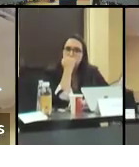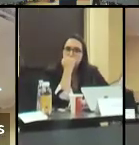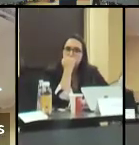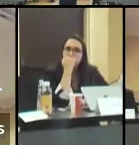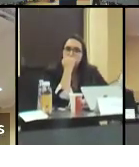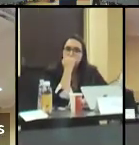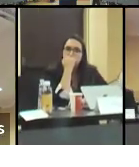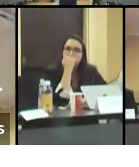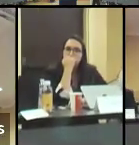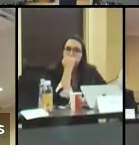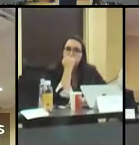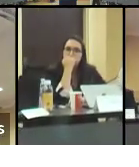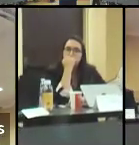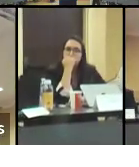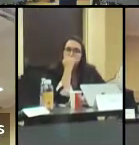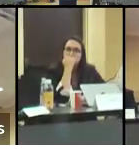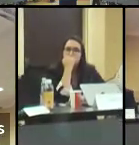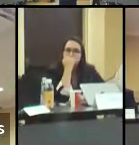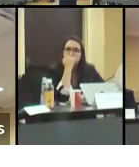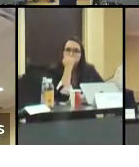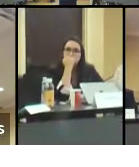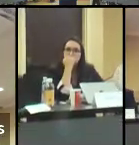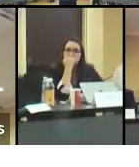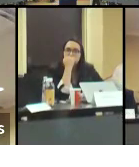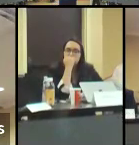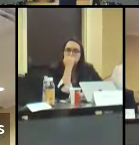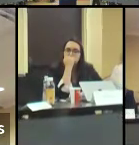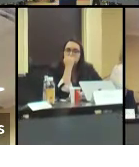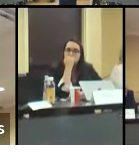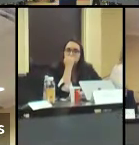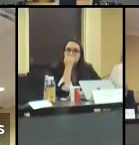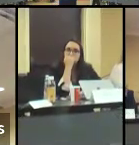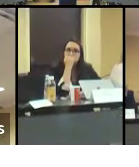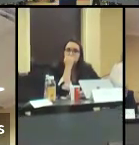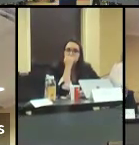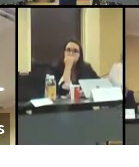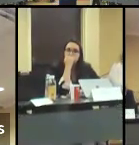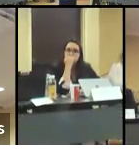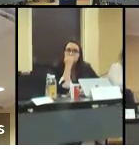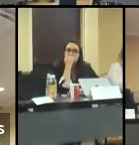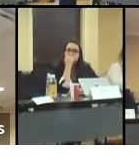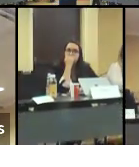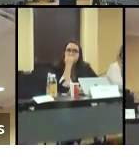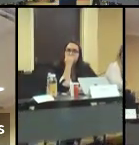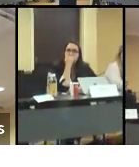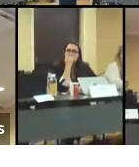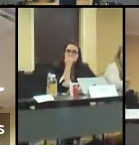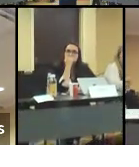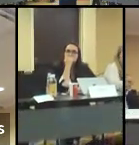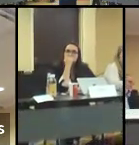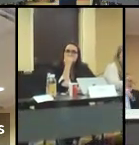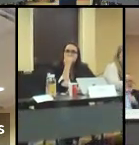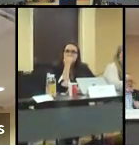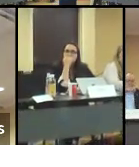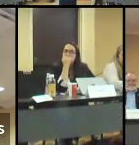recognize that both are equally important, and we can't take from one to try to make something else better, or we won't have either working very